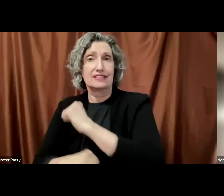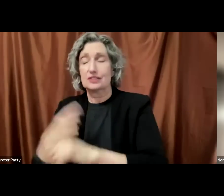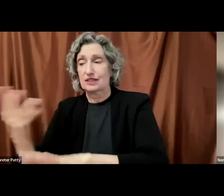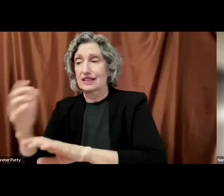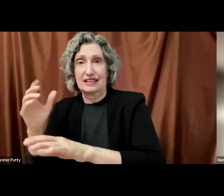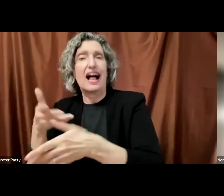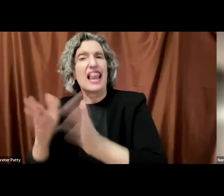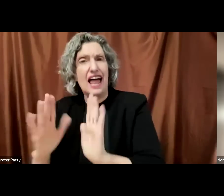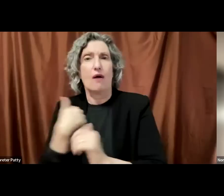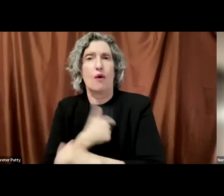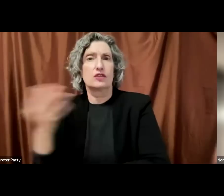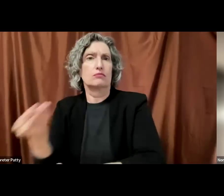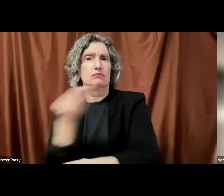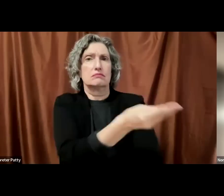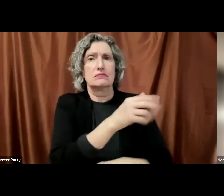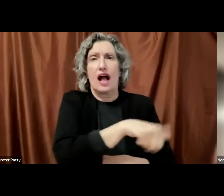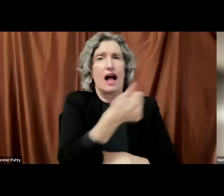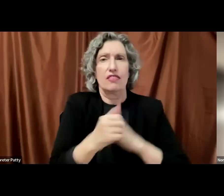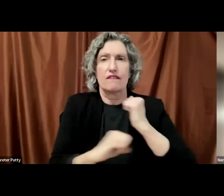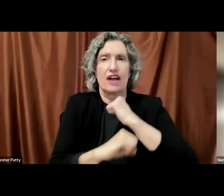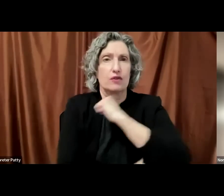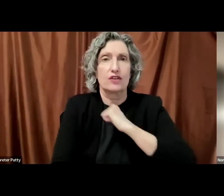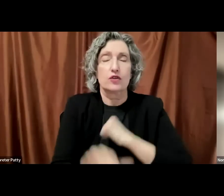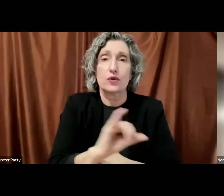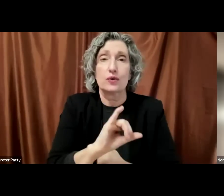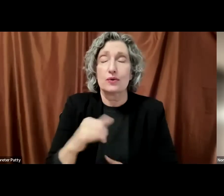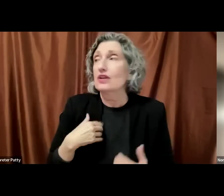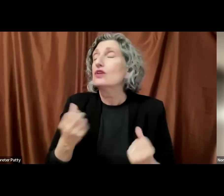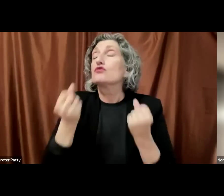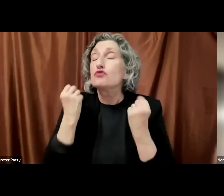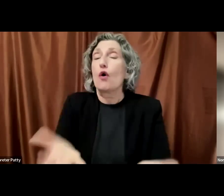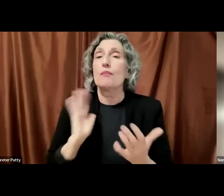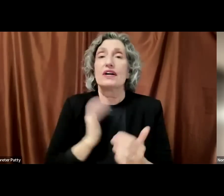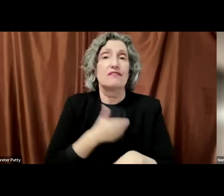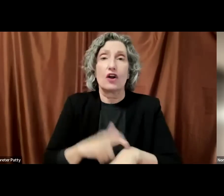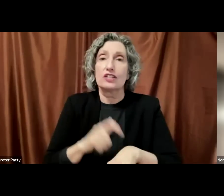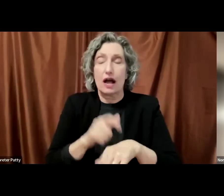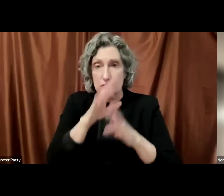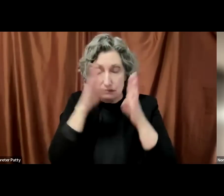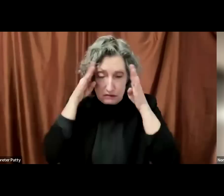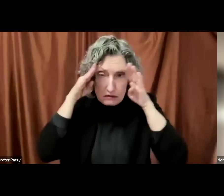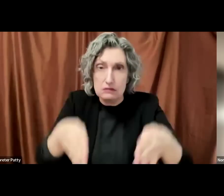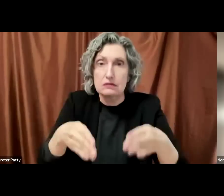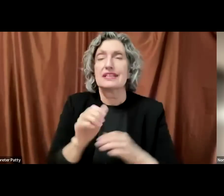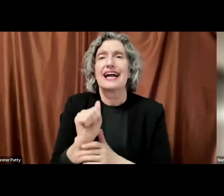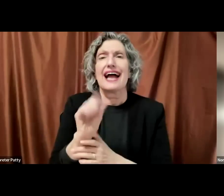Grant Advisor, 20 to 30% of nonprofits' time is wasted on administrative tasks related to grant writing and